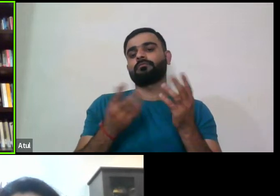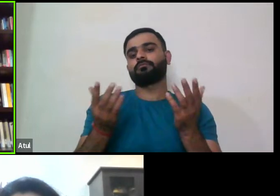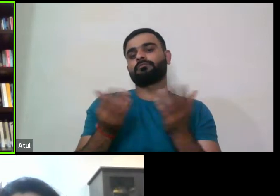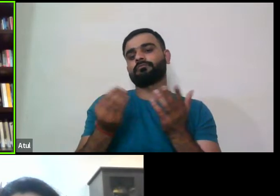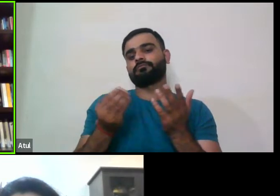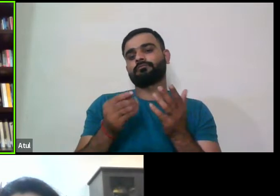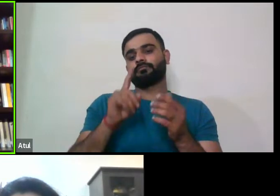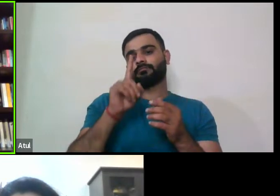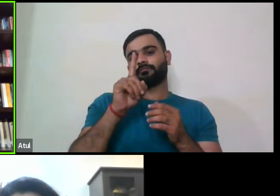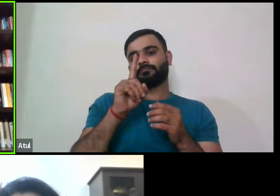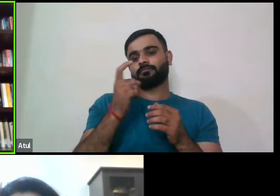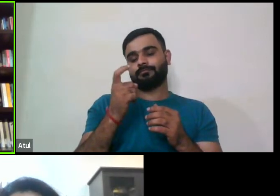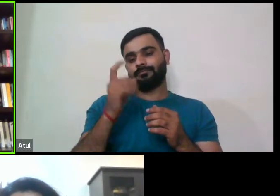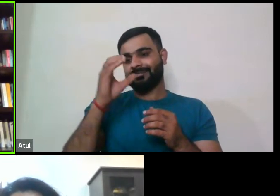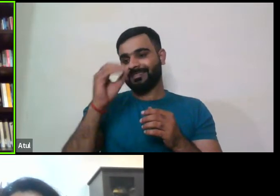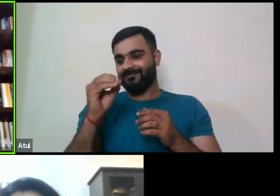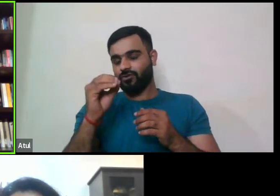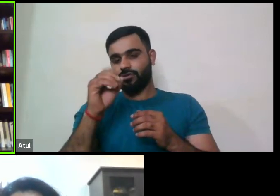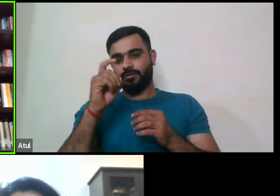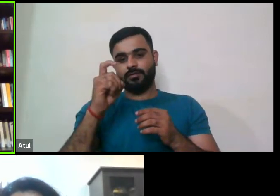to 70. Um,